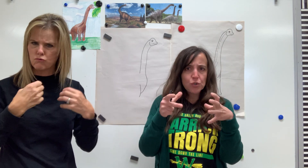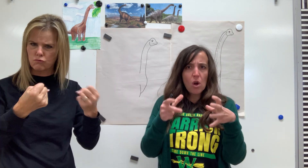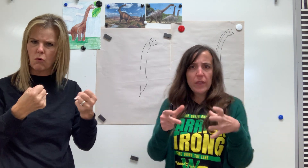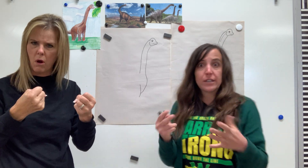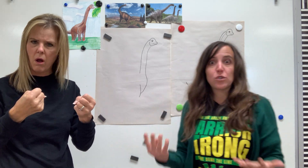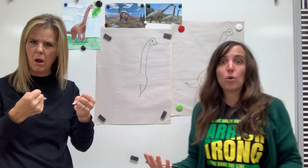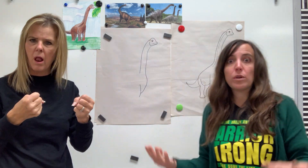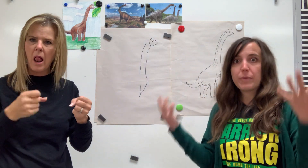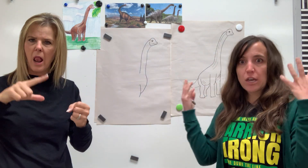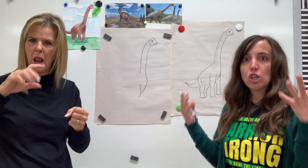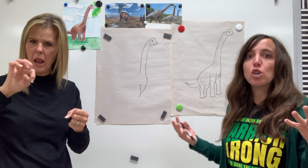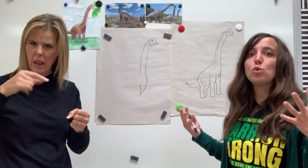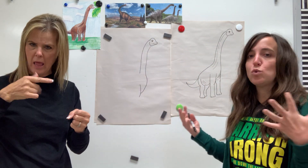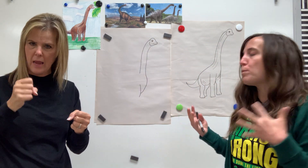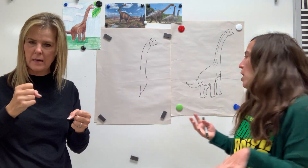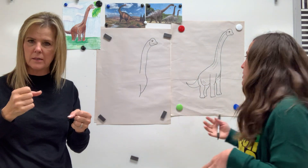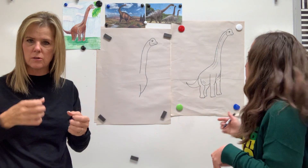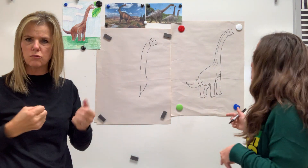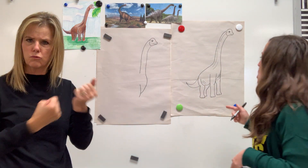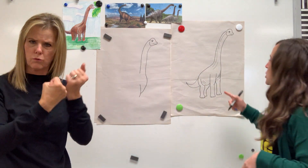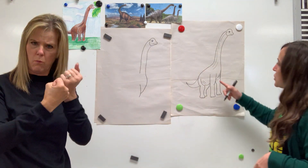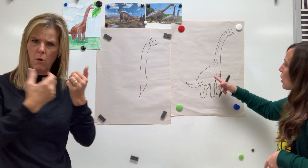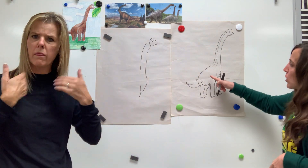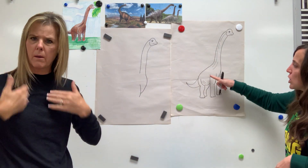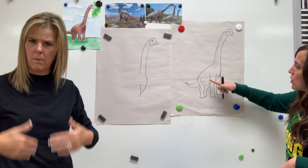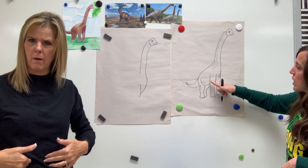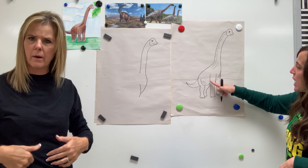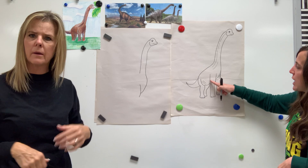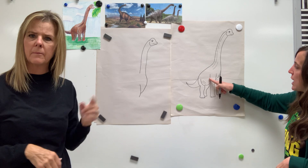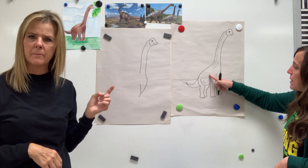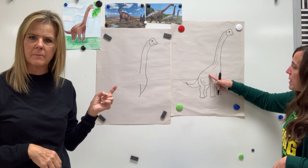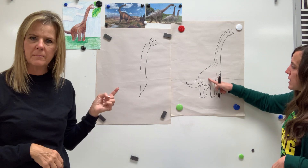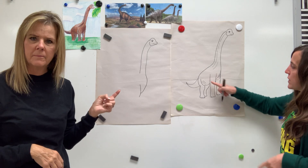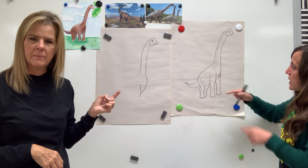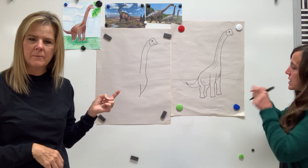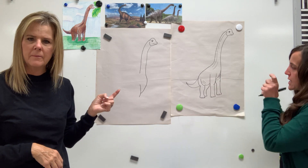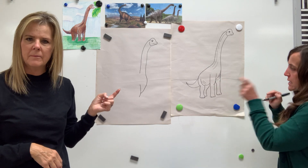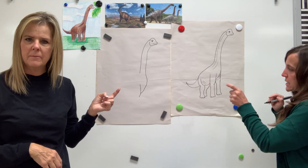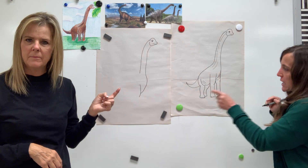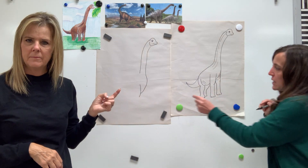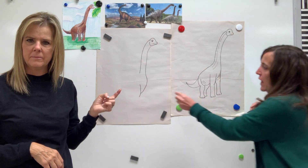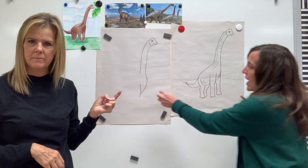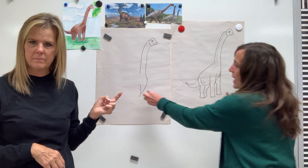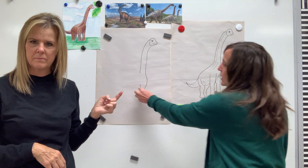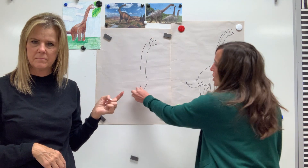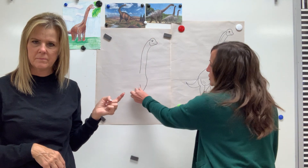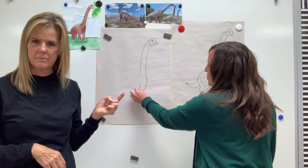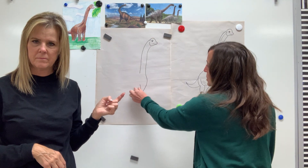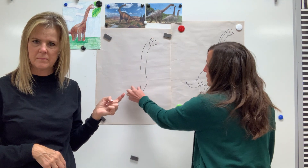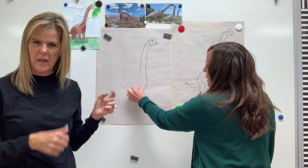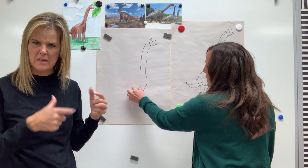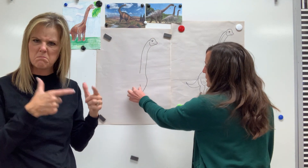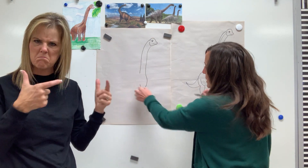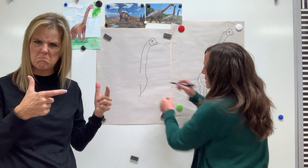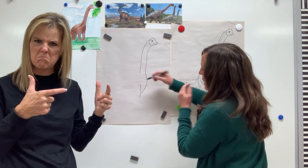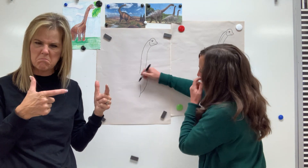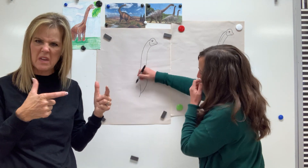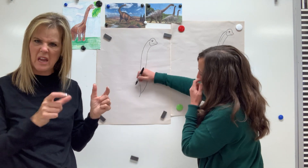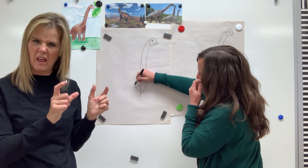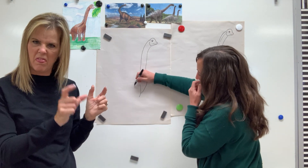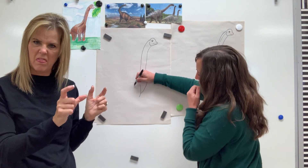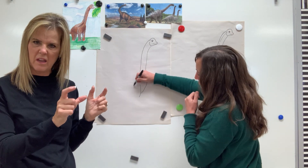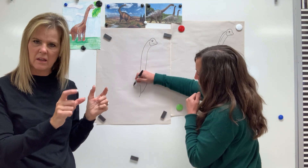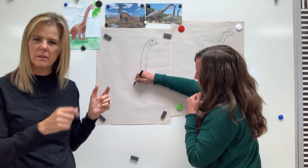strong legs to hold up that huge body. So we're gonna go ahead and make a nice thick leg, not super skinny, nice and